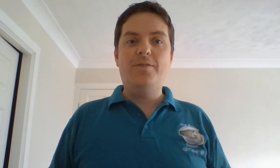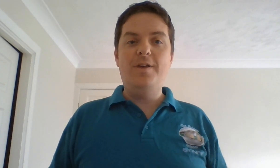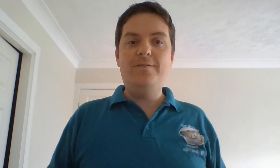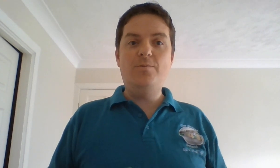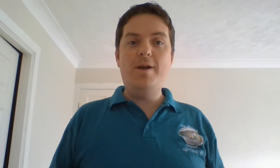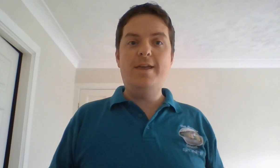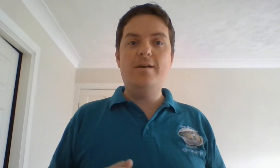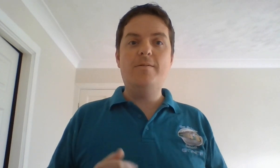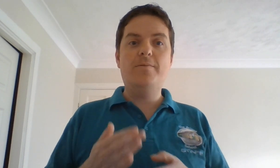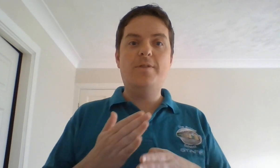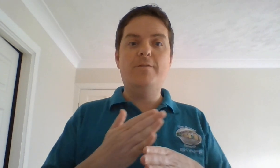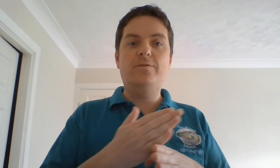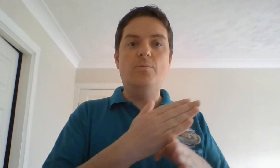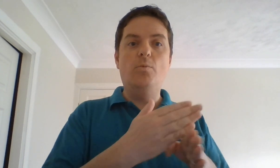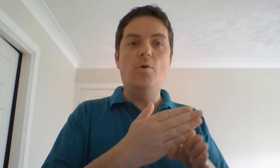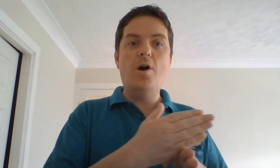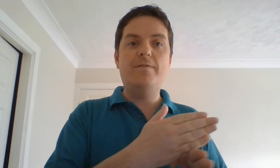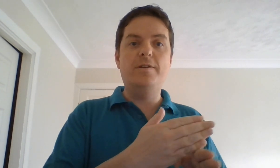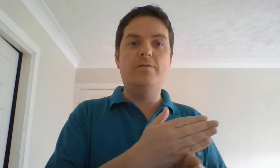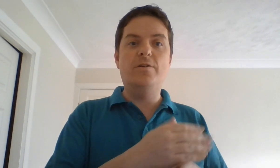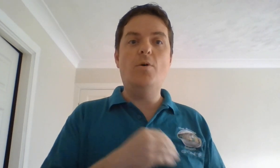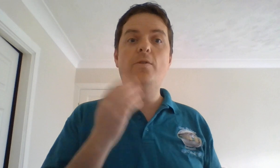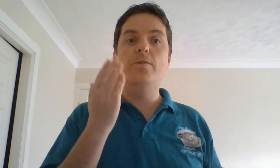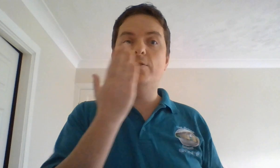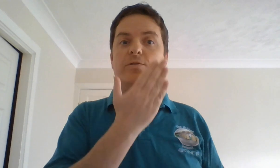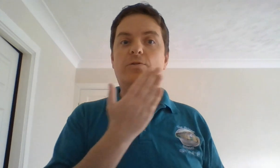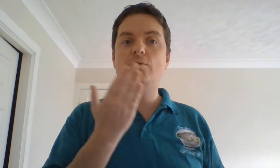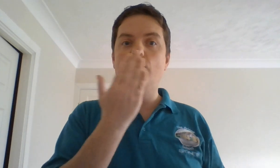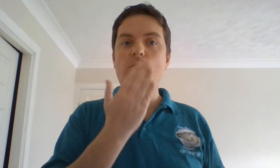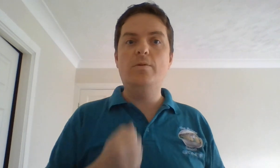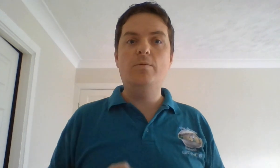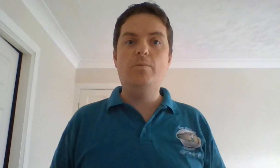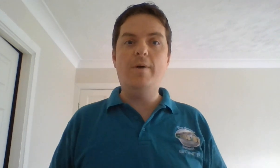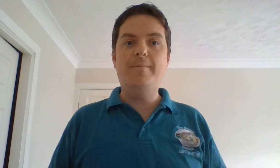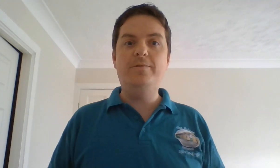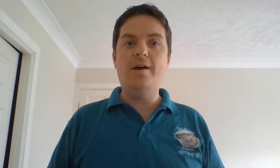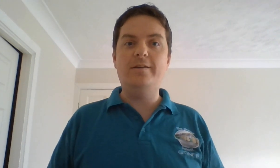This week there is some work for you to do on the school website.